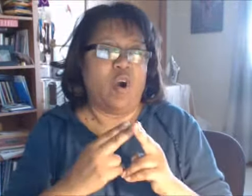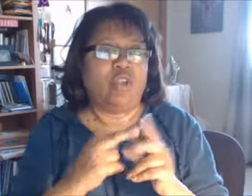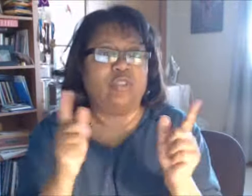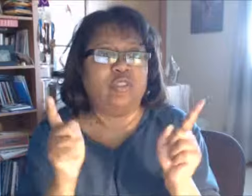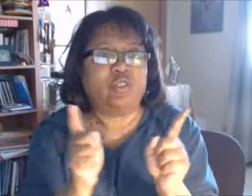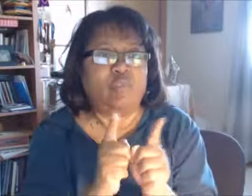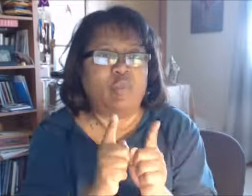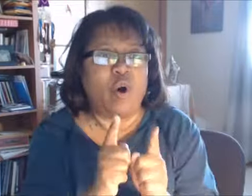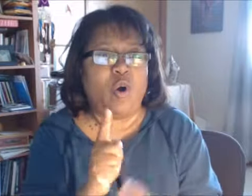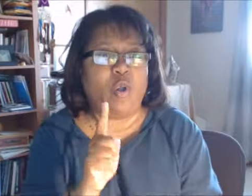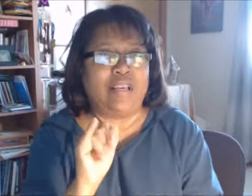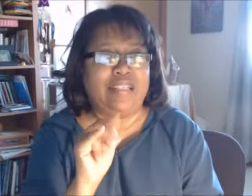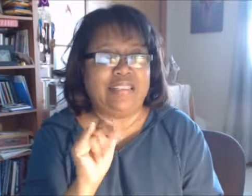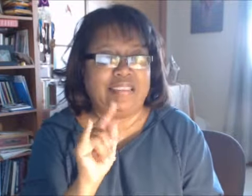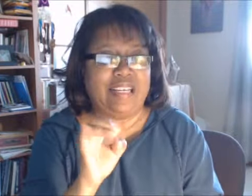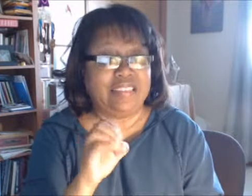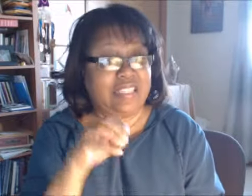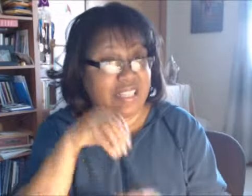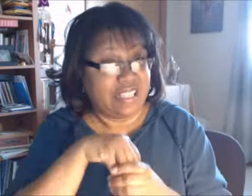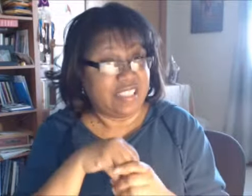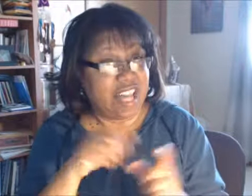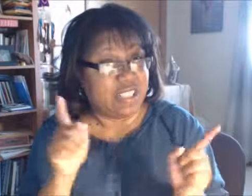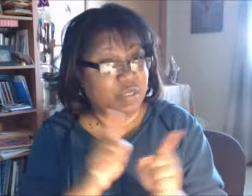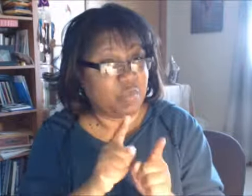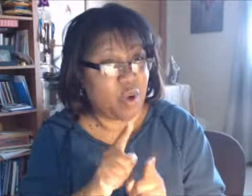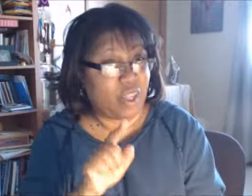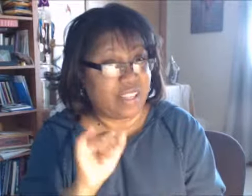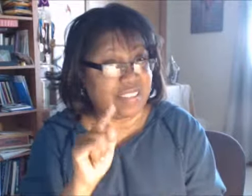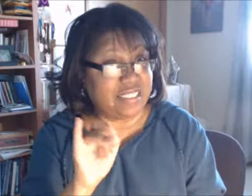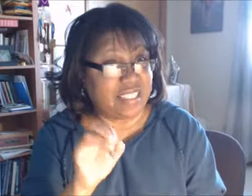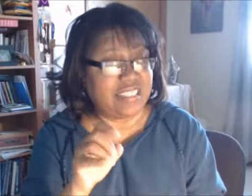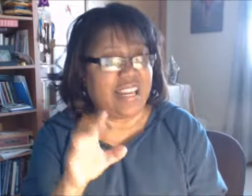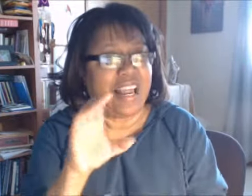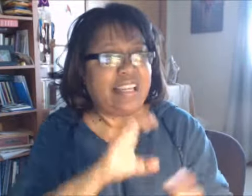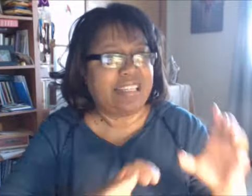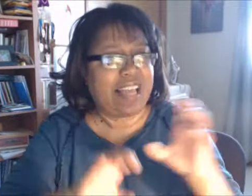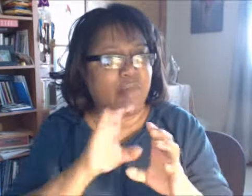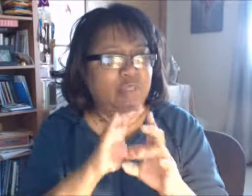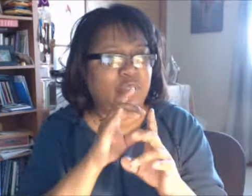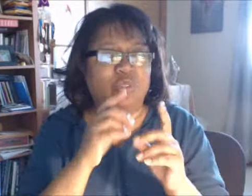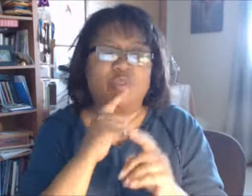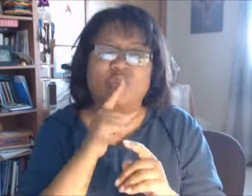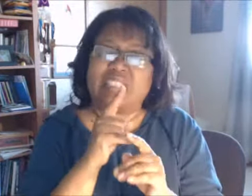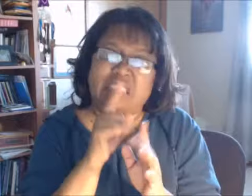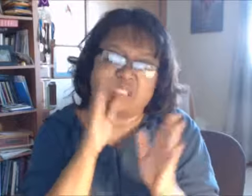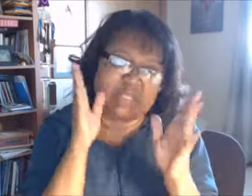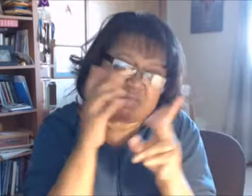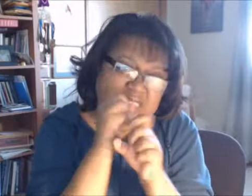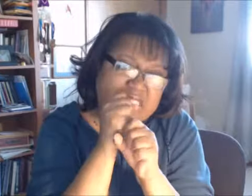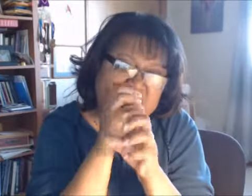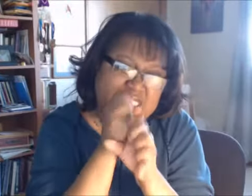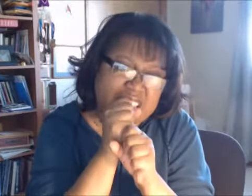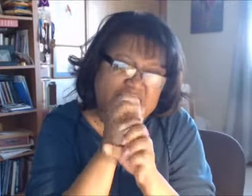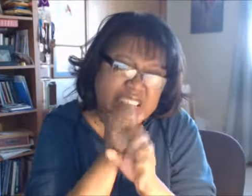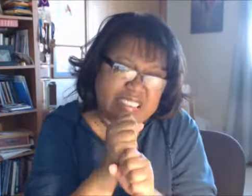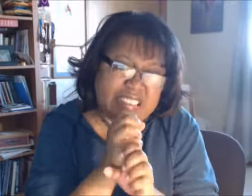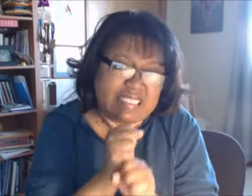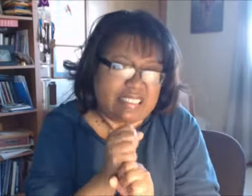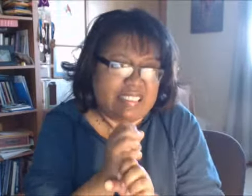intestine. In the small intestine, chemical digestion will be very fine-tuned. We'll break our macromolecules, things